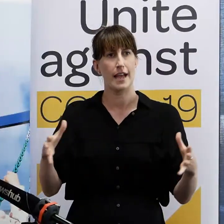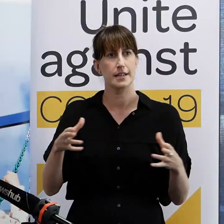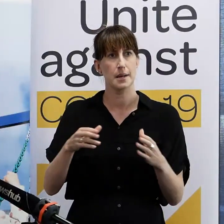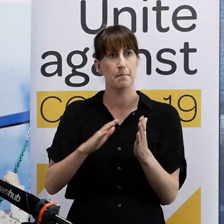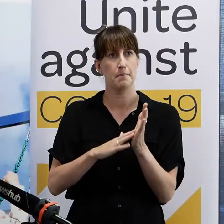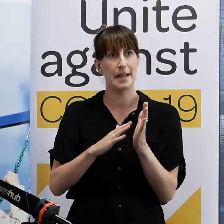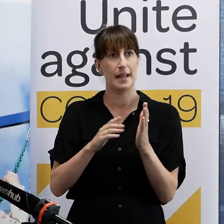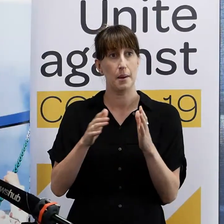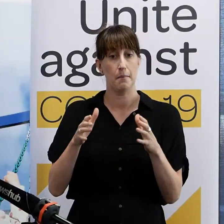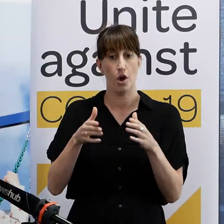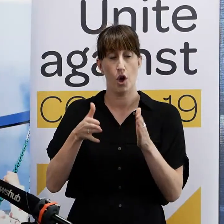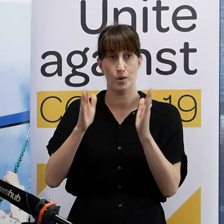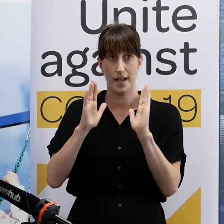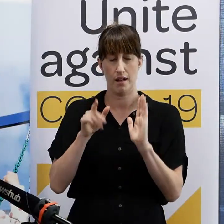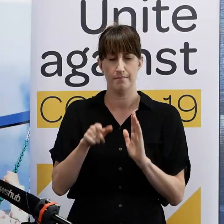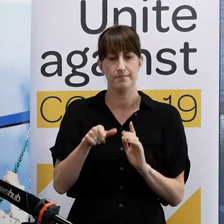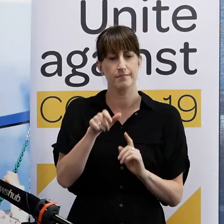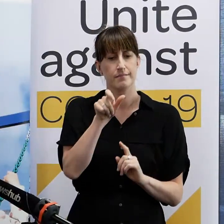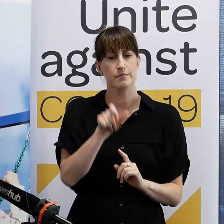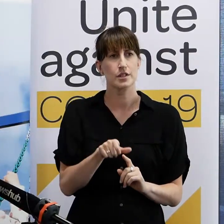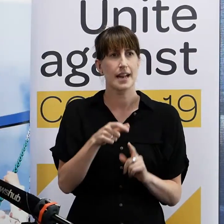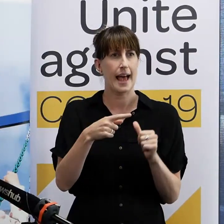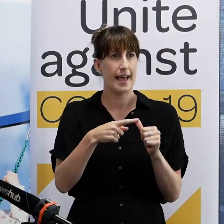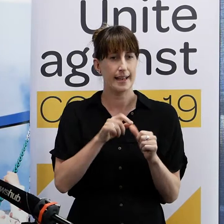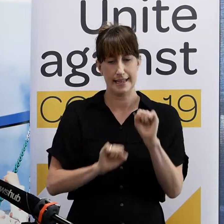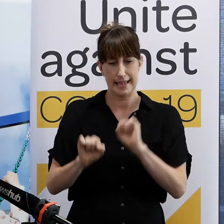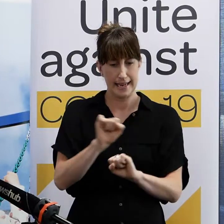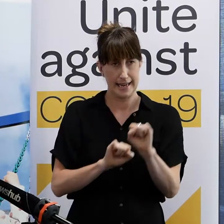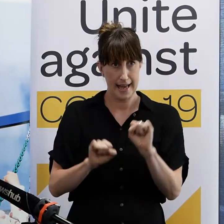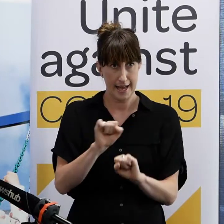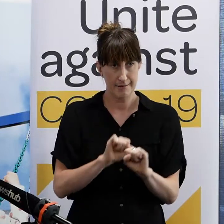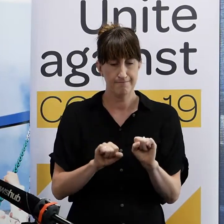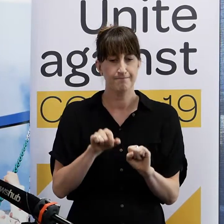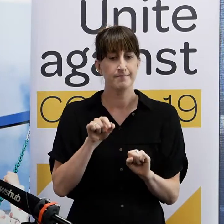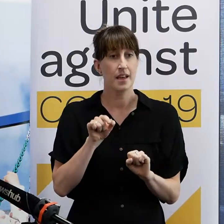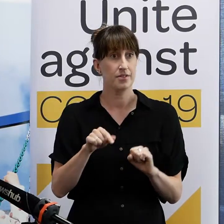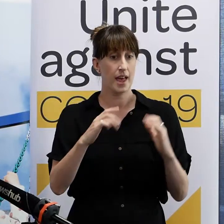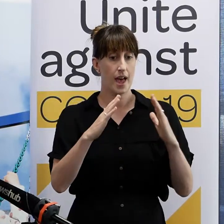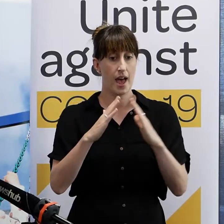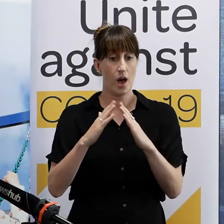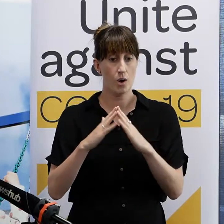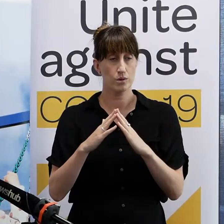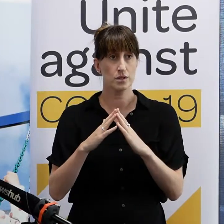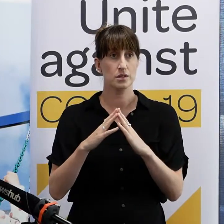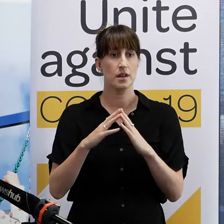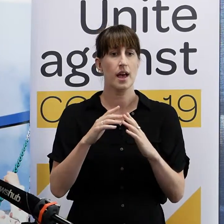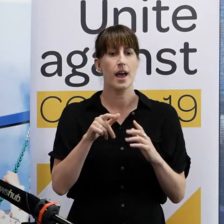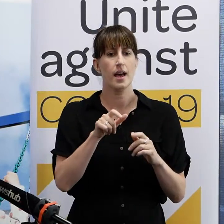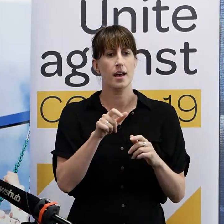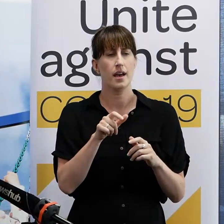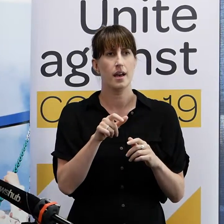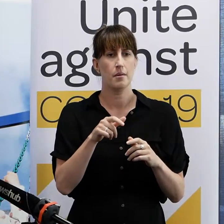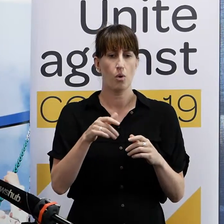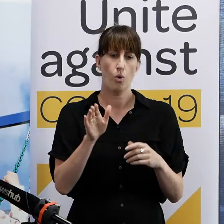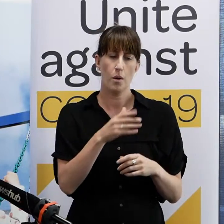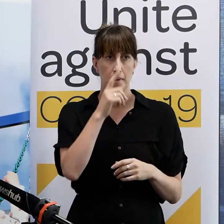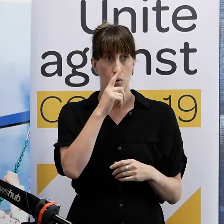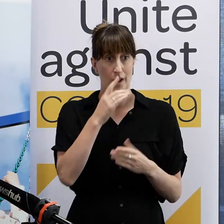is continuing. The case and their household member who was under investigation both remain in the Auckland quarantine